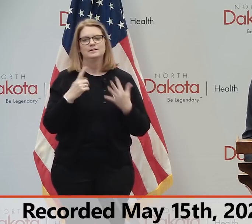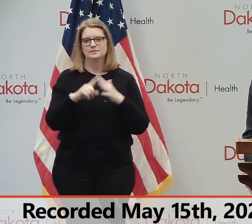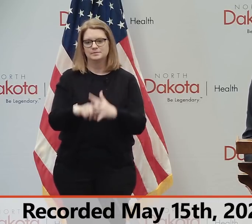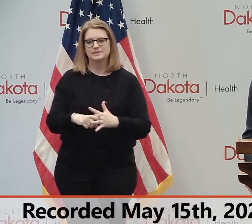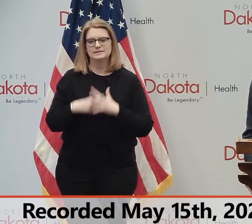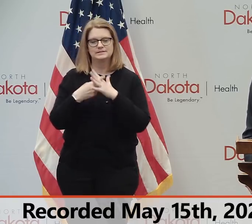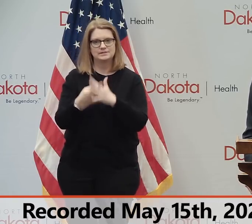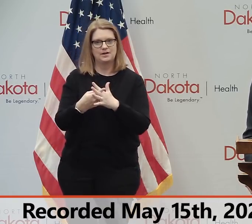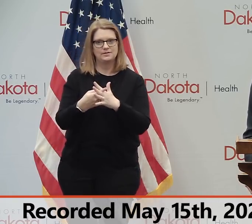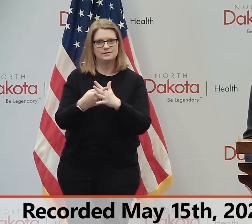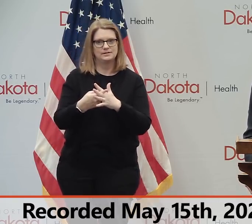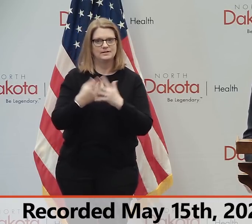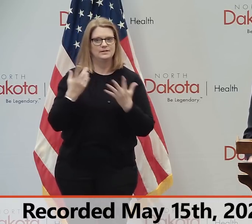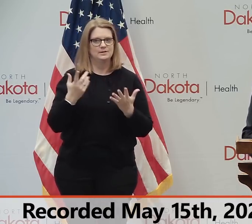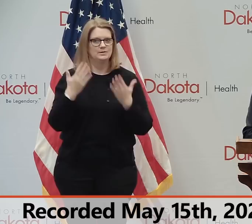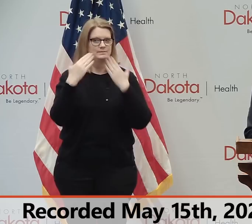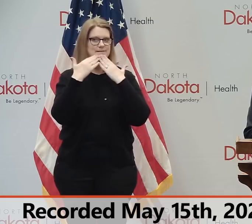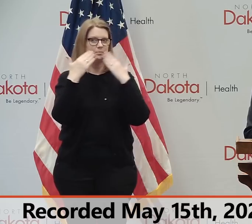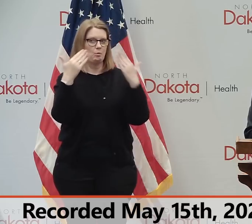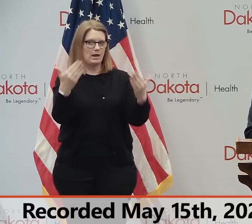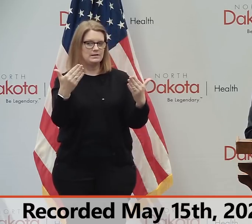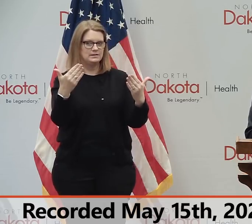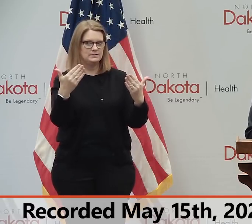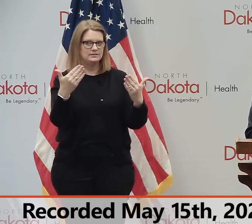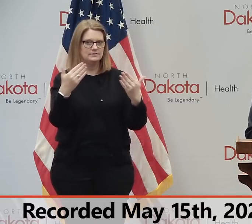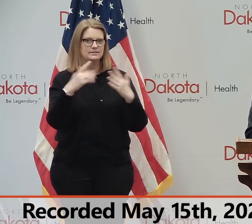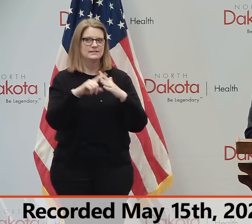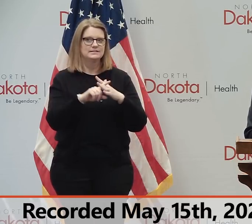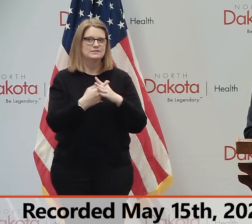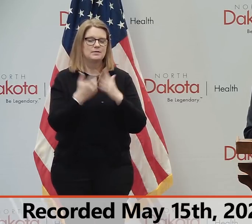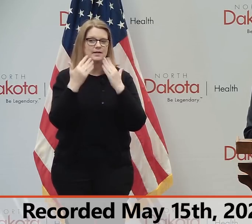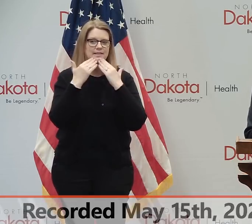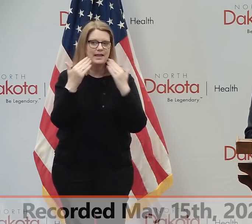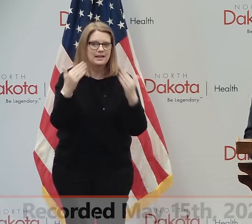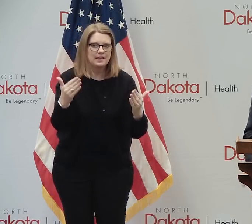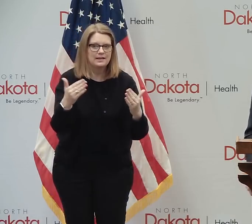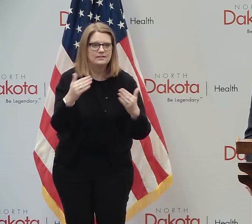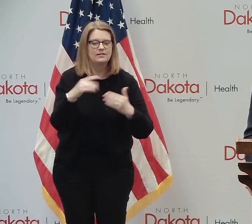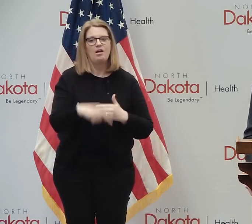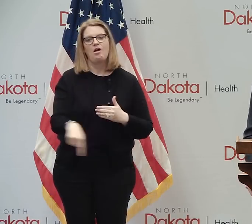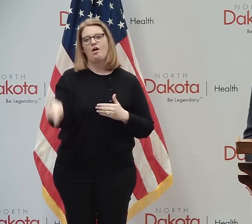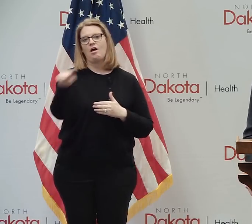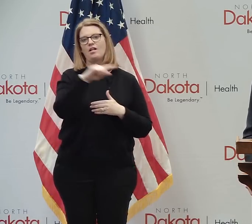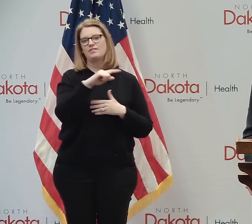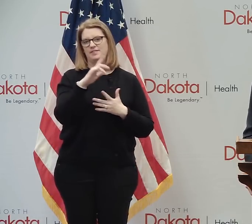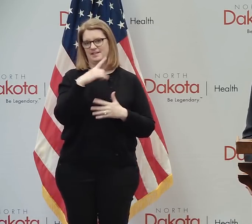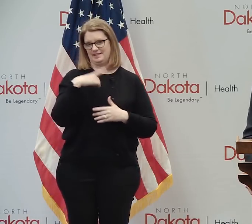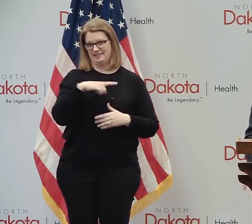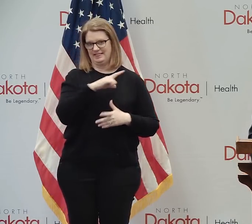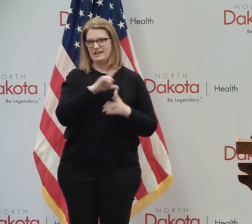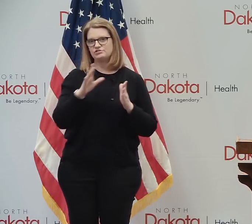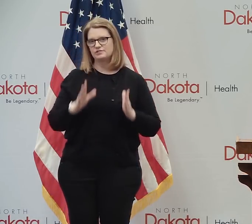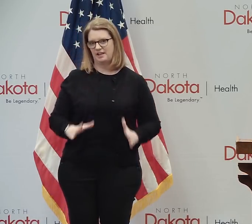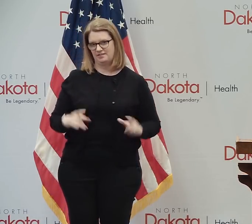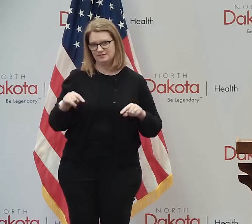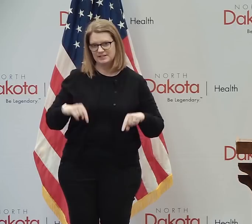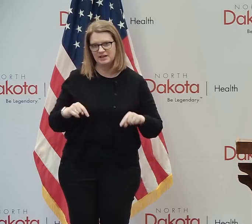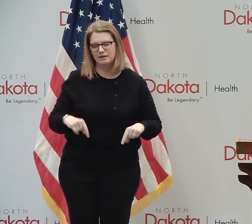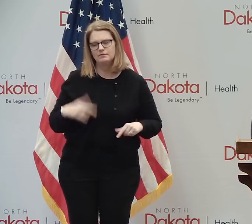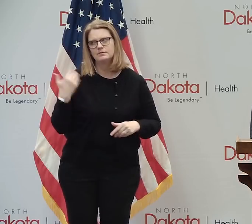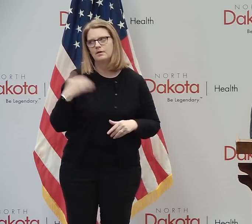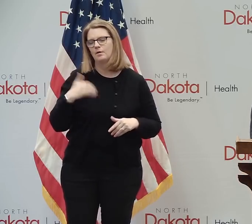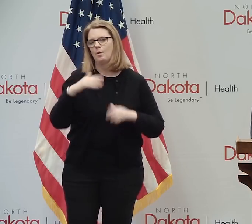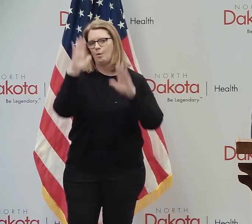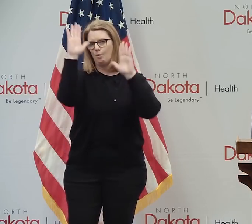with some gratitude. I want to lead off with thanking all of our legislators. We've had great